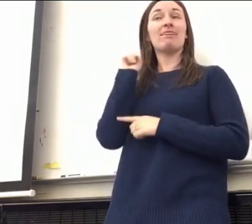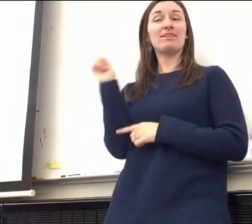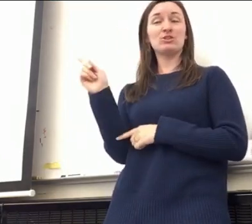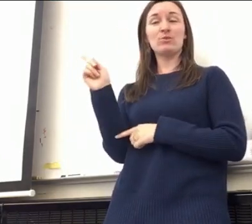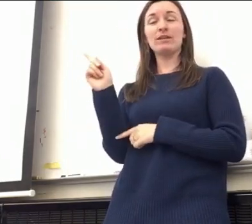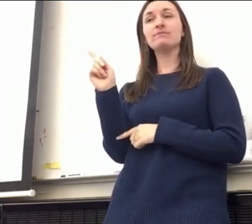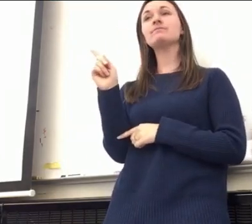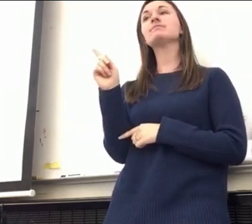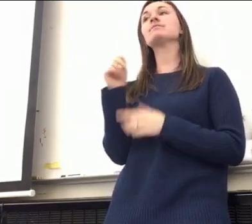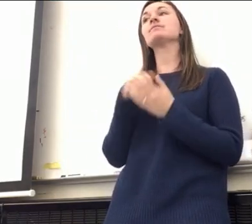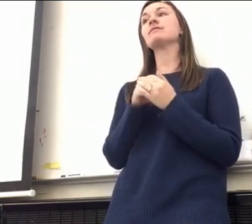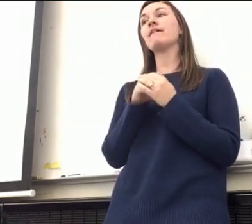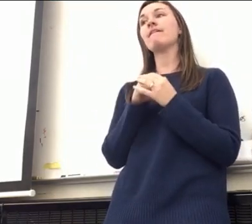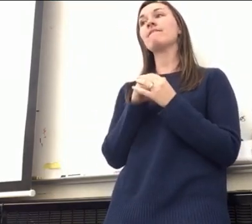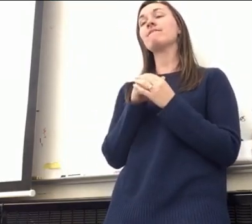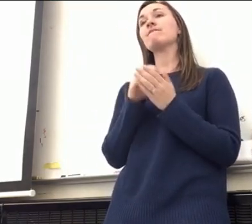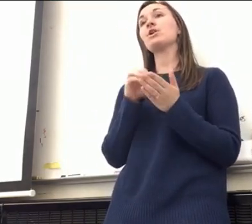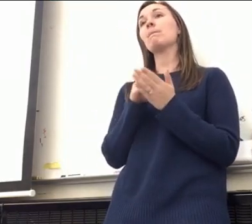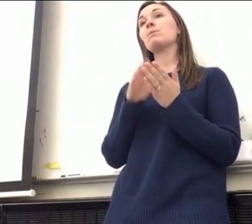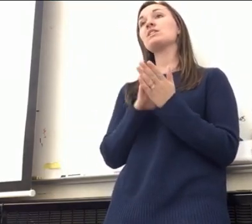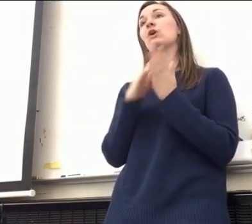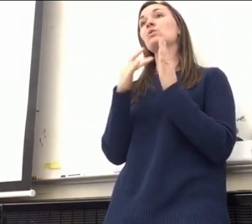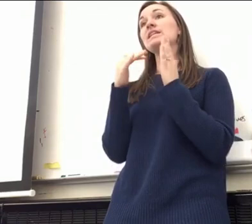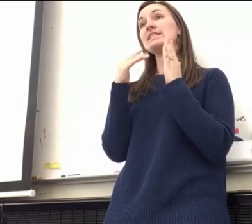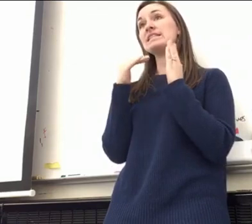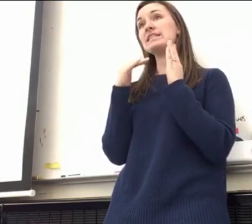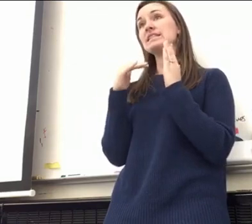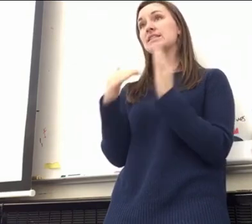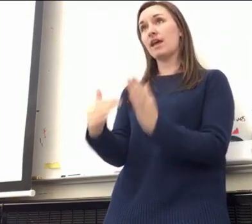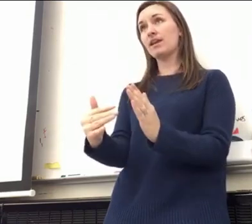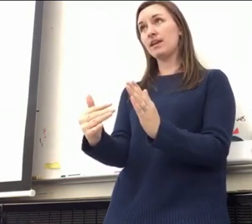If you want to write down, study